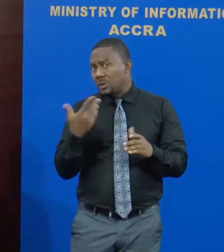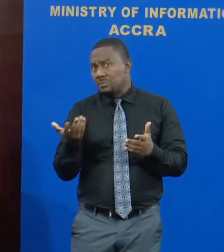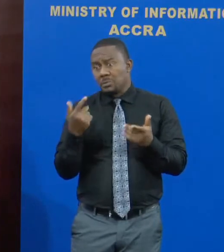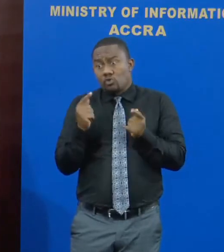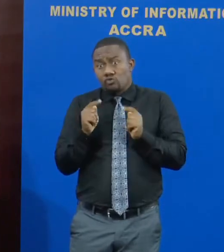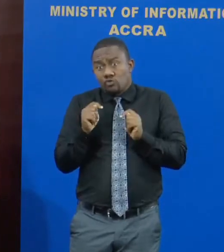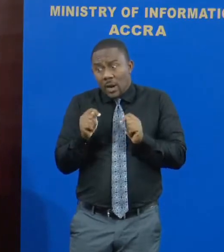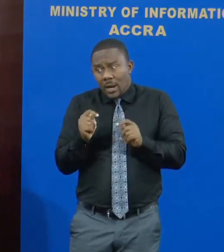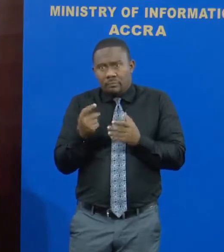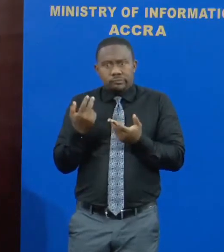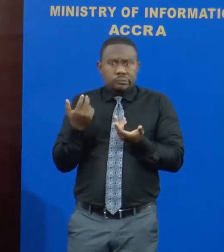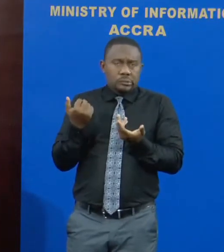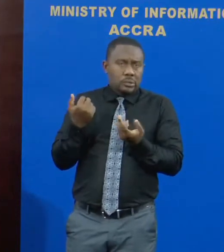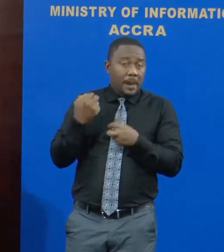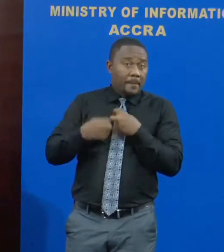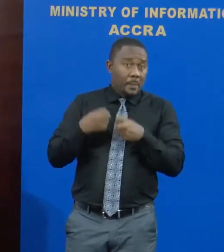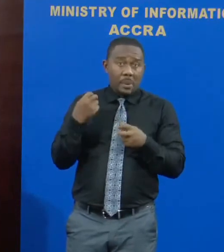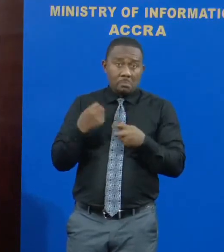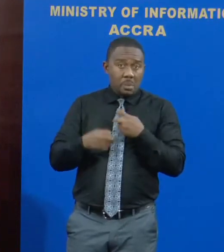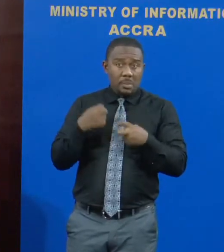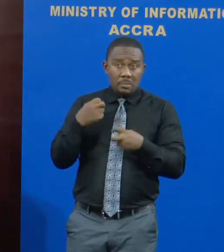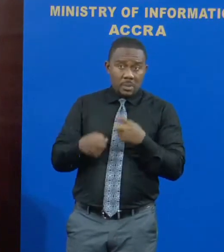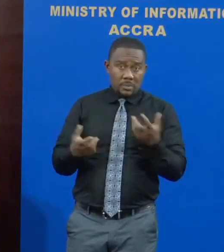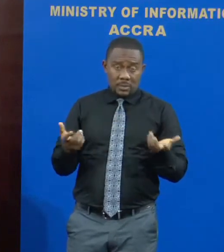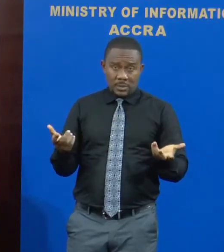said, it will come back and tell you that